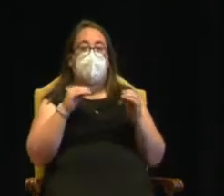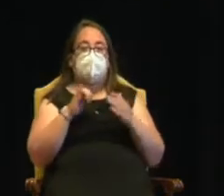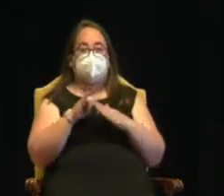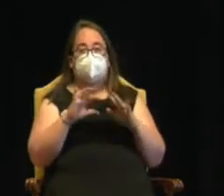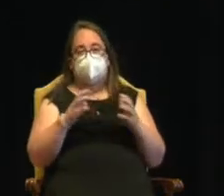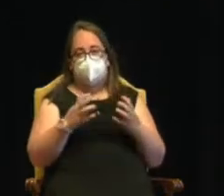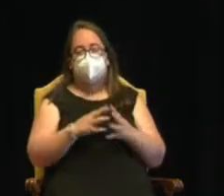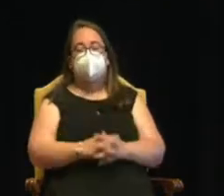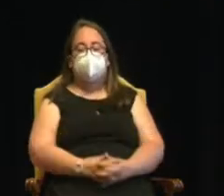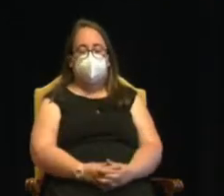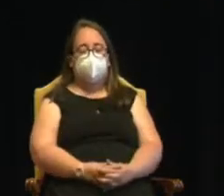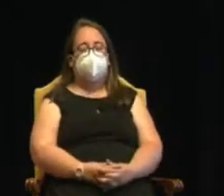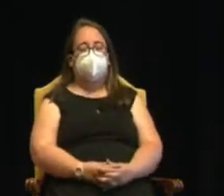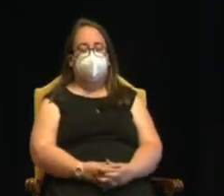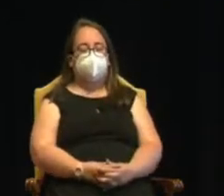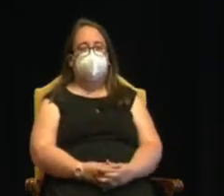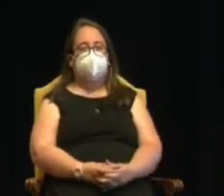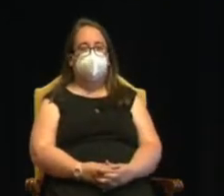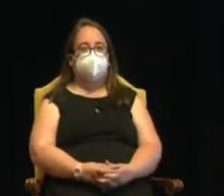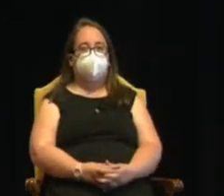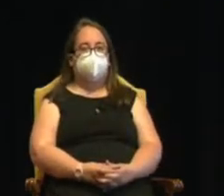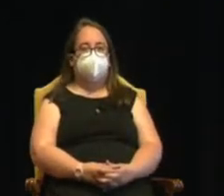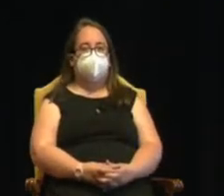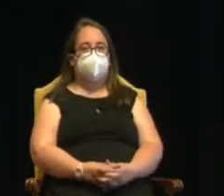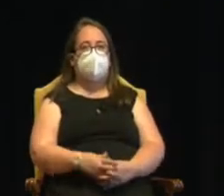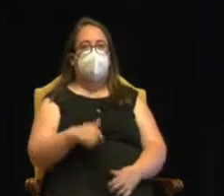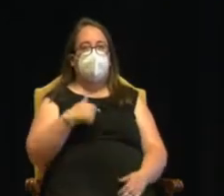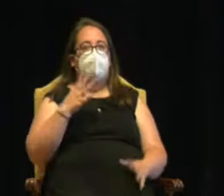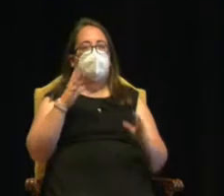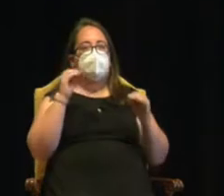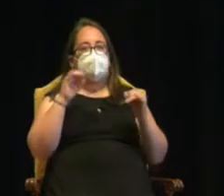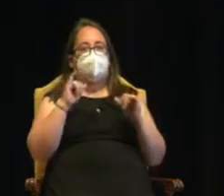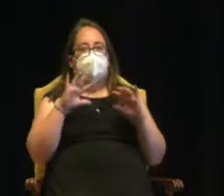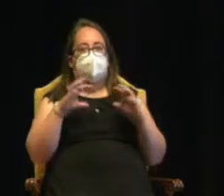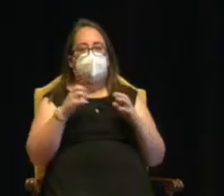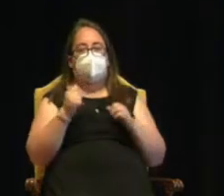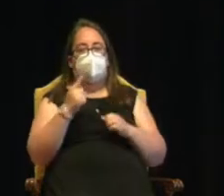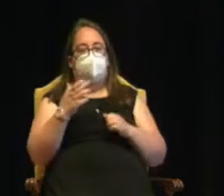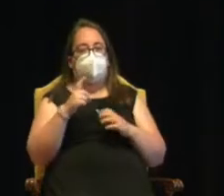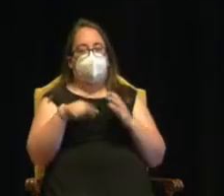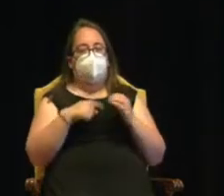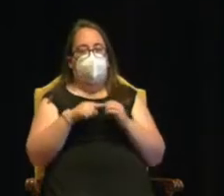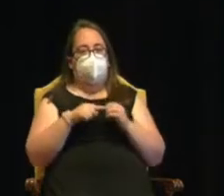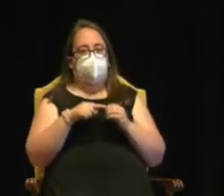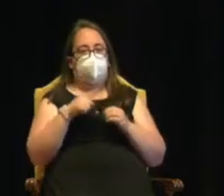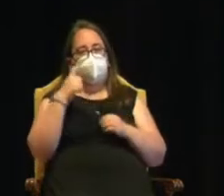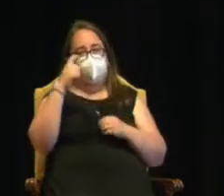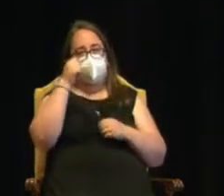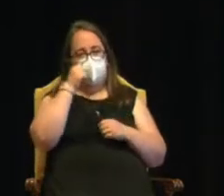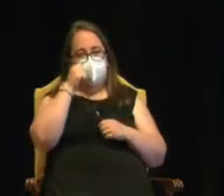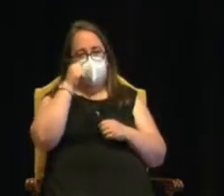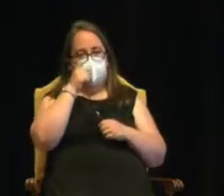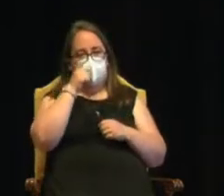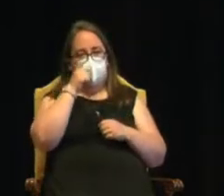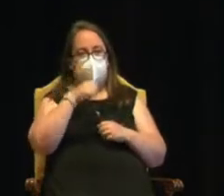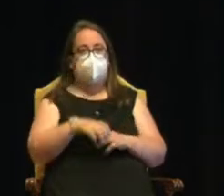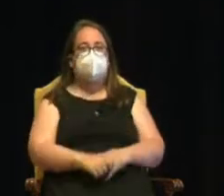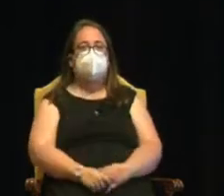class. I would absolutely, and also one thing about Dream Girl that I can never talk about enough, it